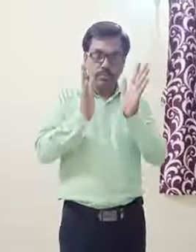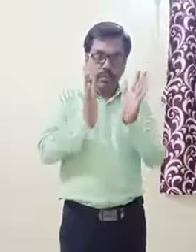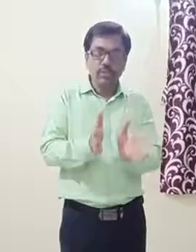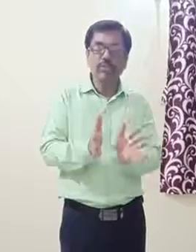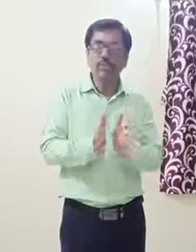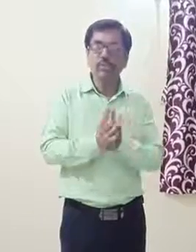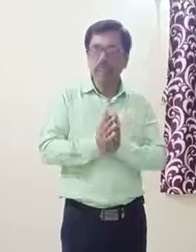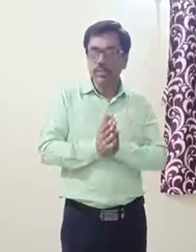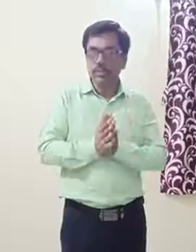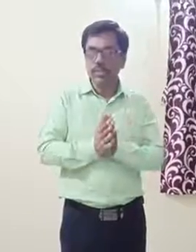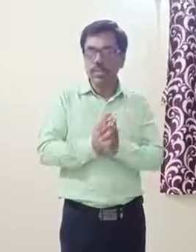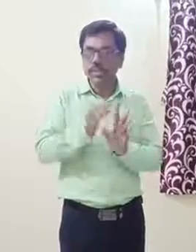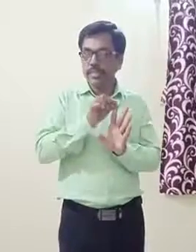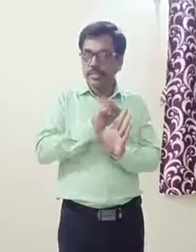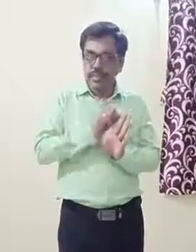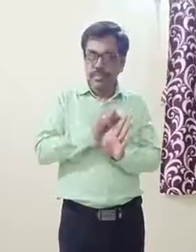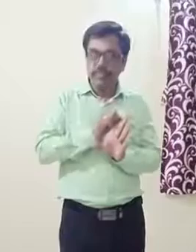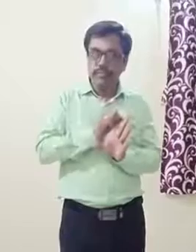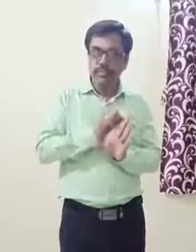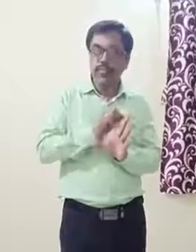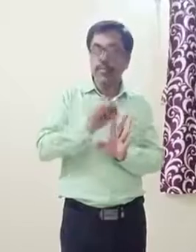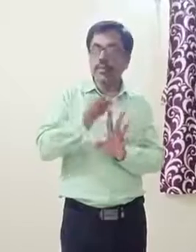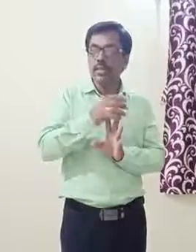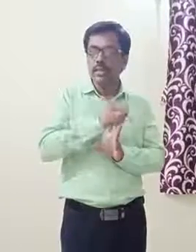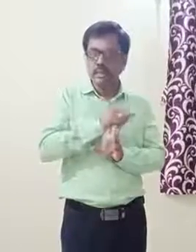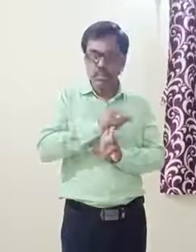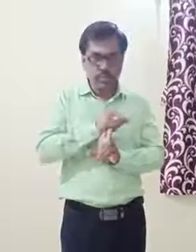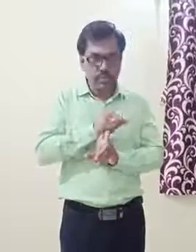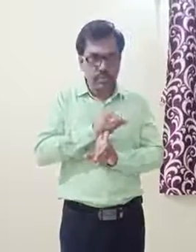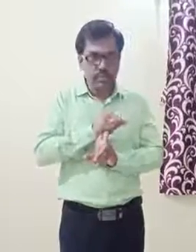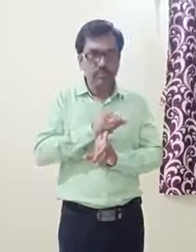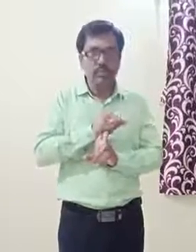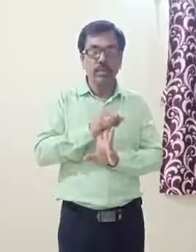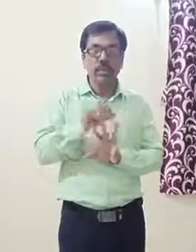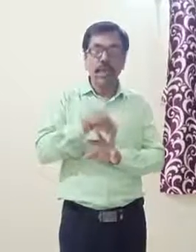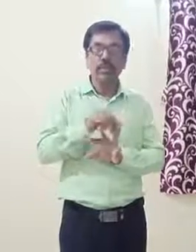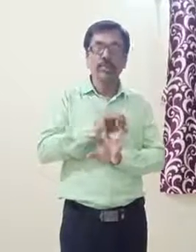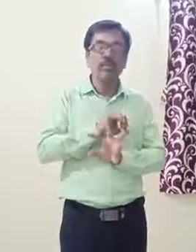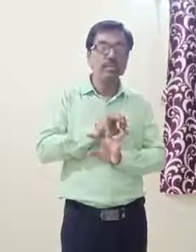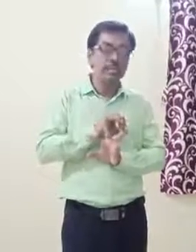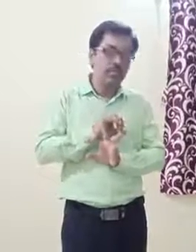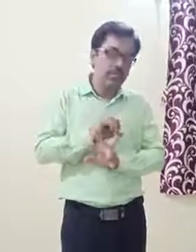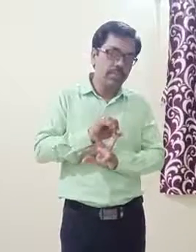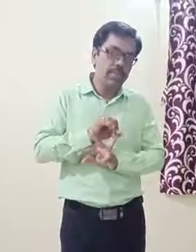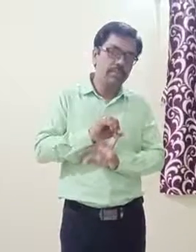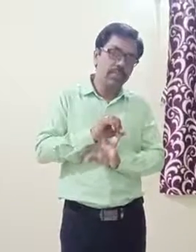because of these 3 reasons, increased taxes, introduction of censorship, and forced recruitment in the French